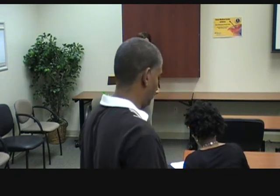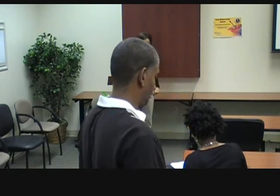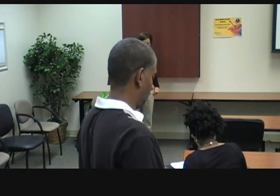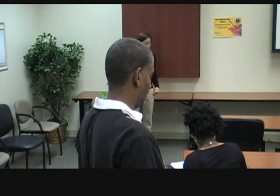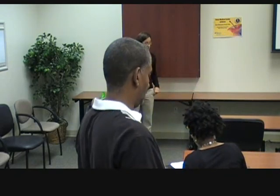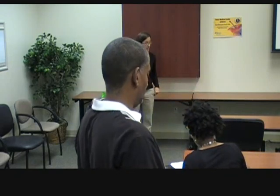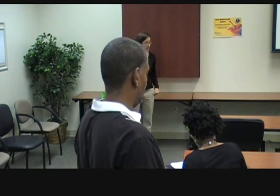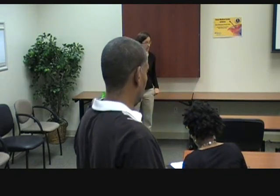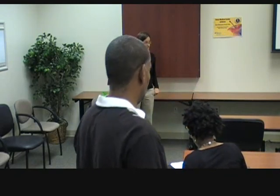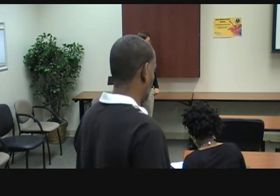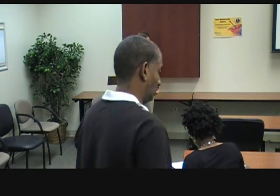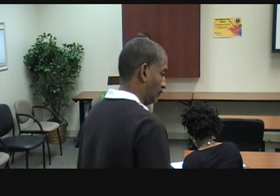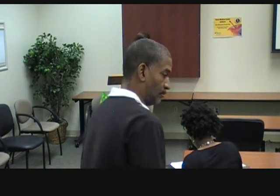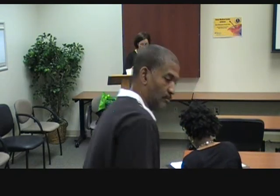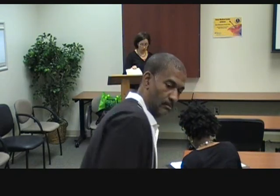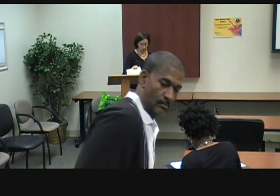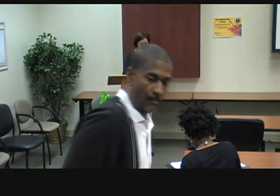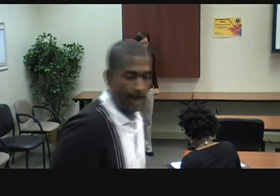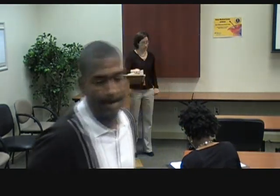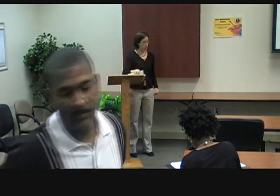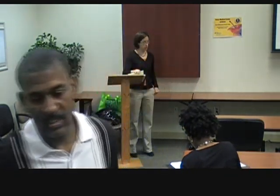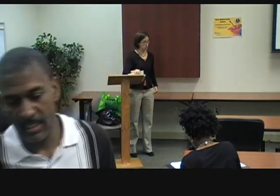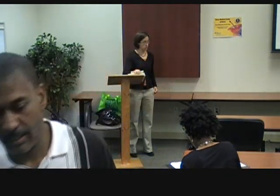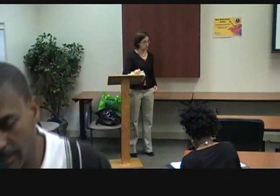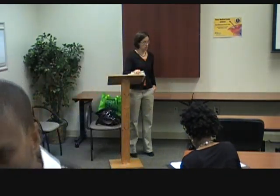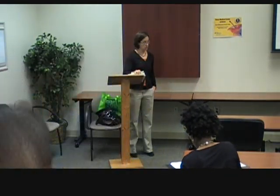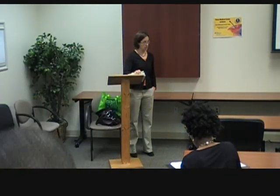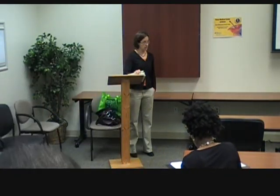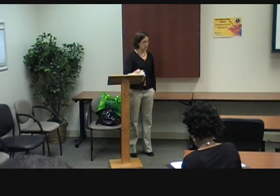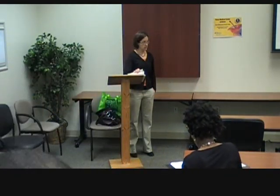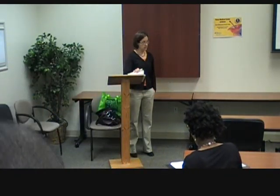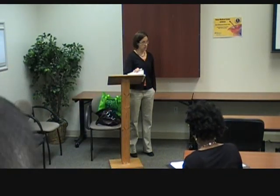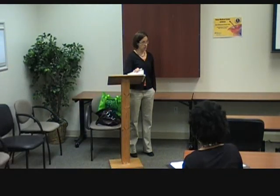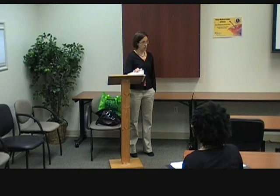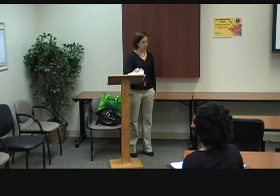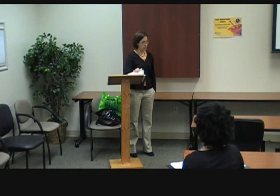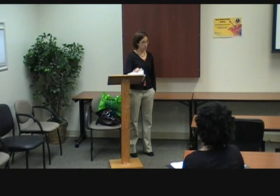then you also have that E2 handout, which has a bunch, has the signs on there also.